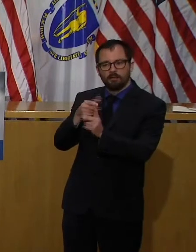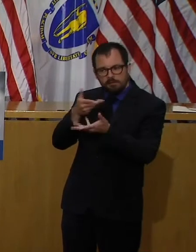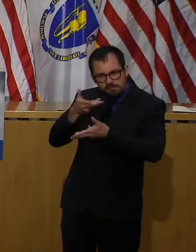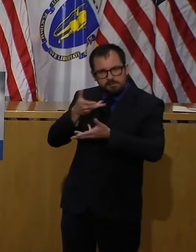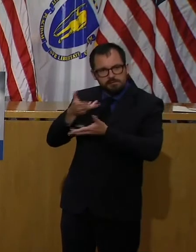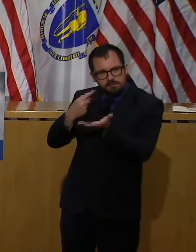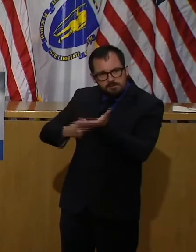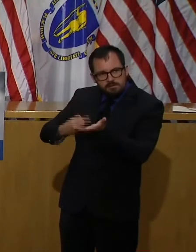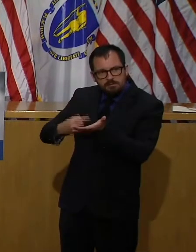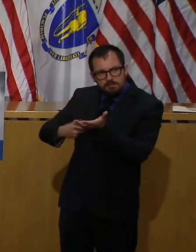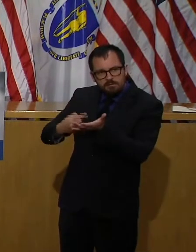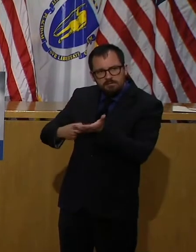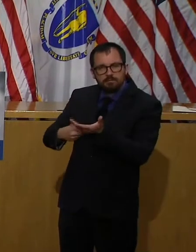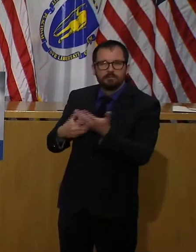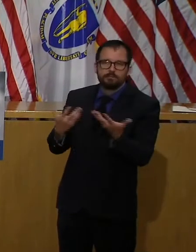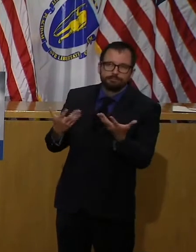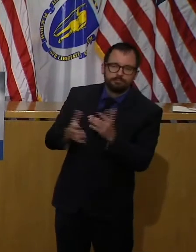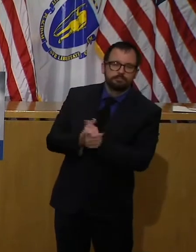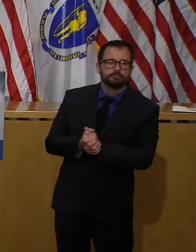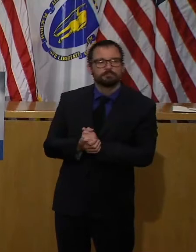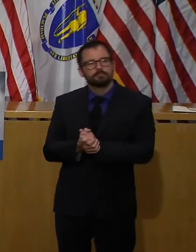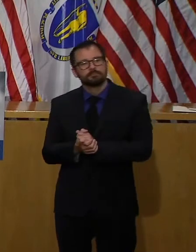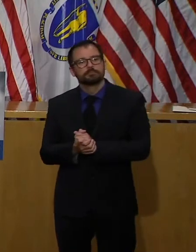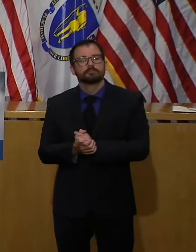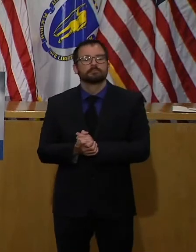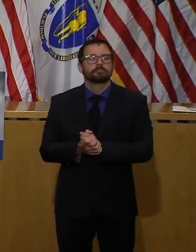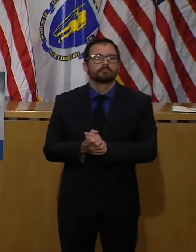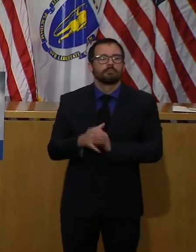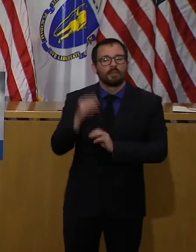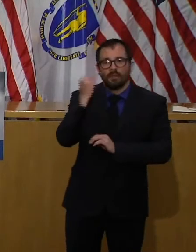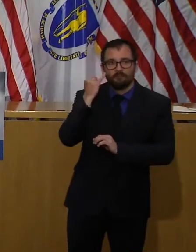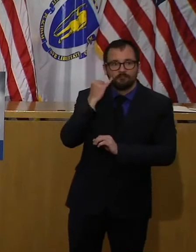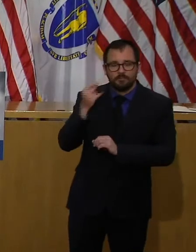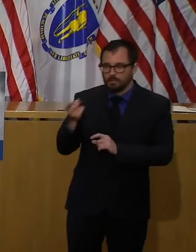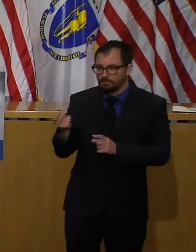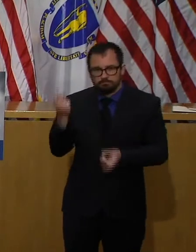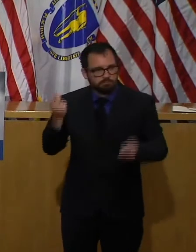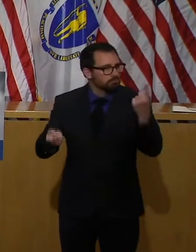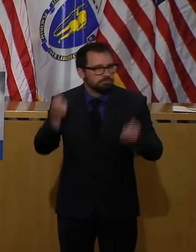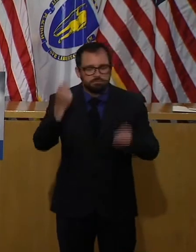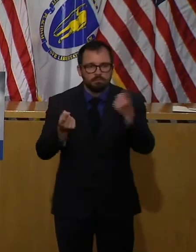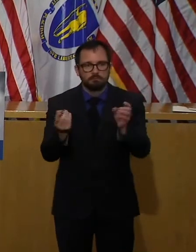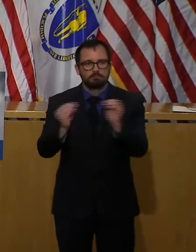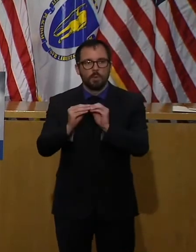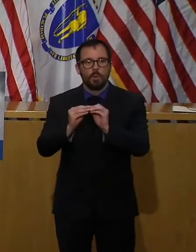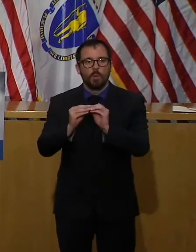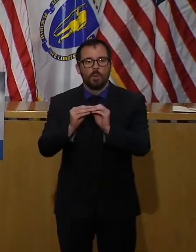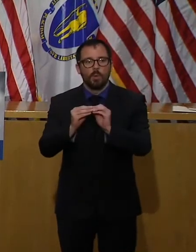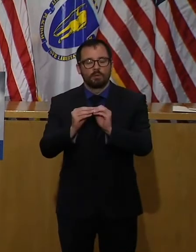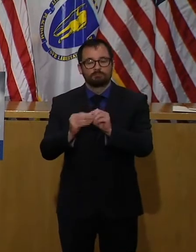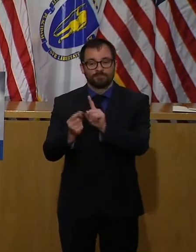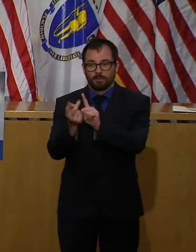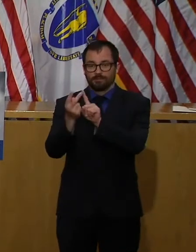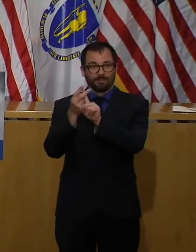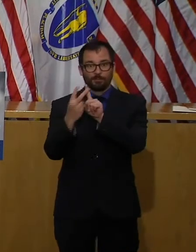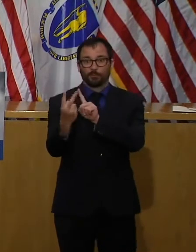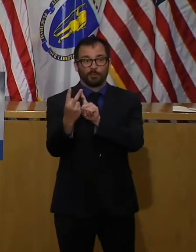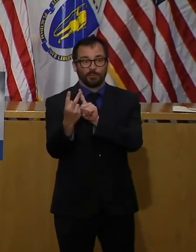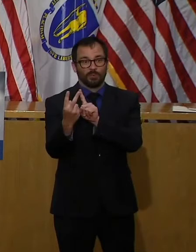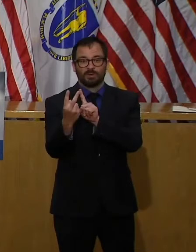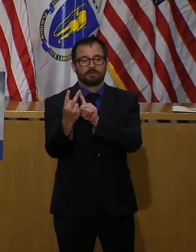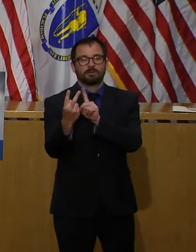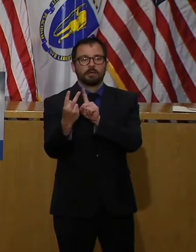with the potential for more contacts per case, we definitely would think about altering our